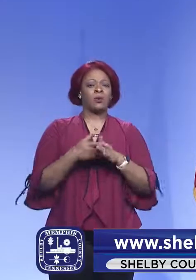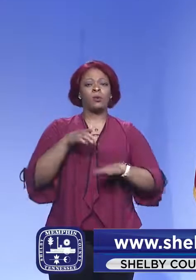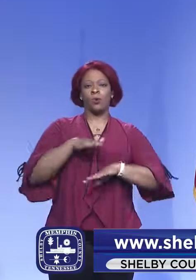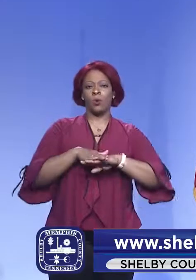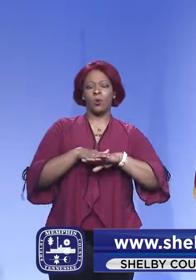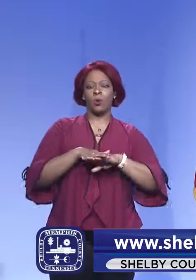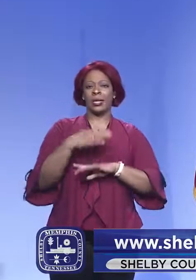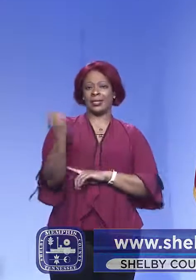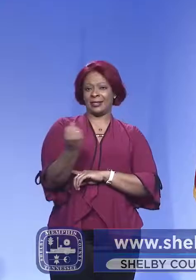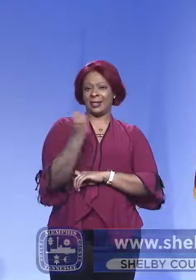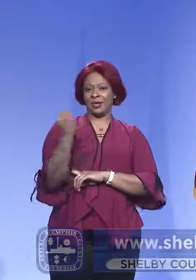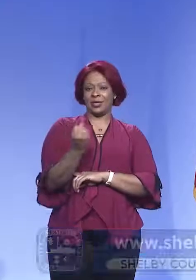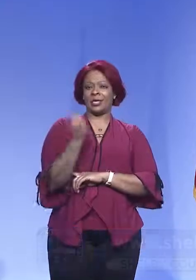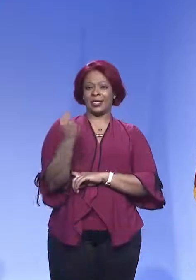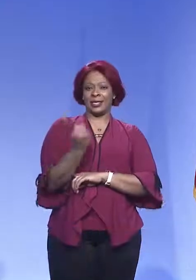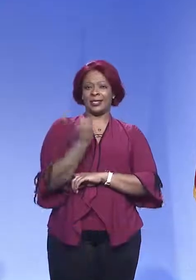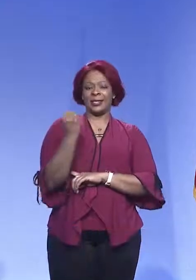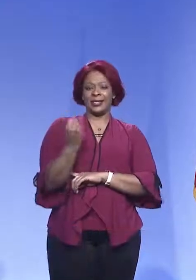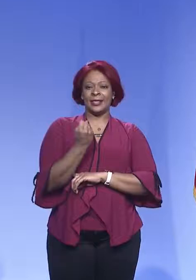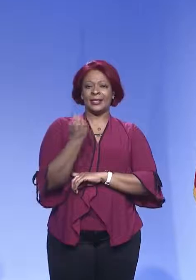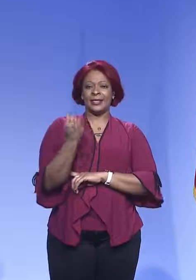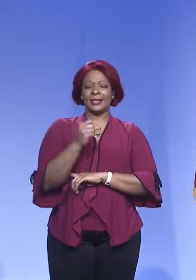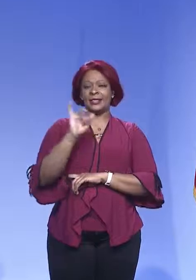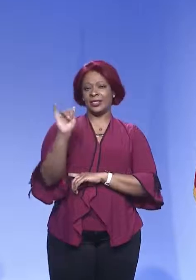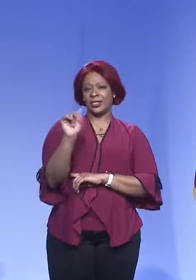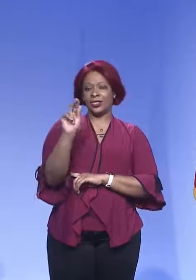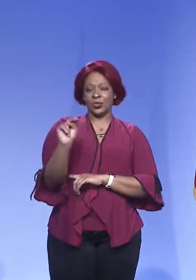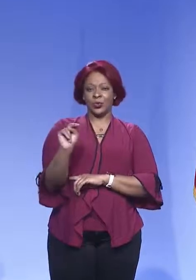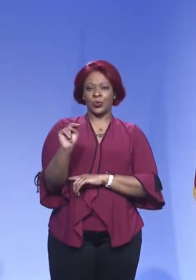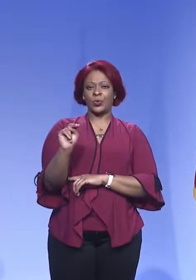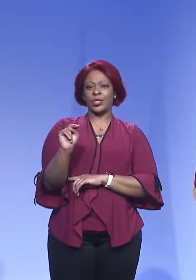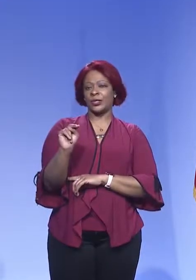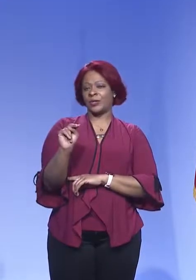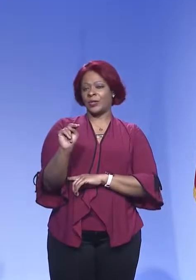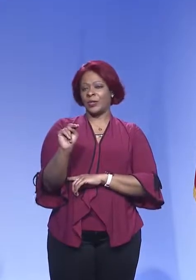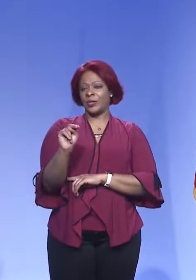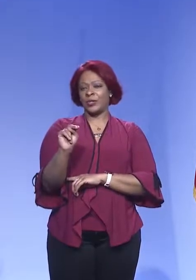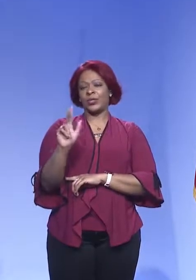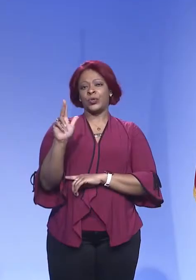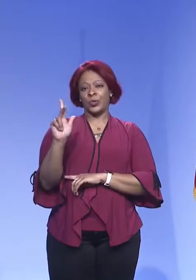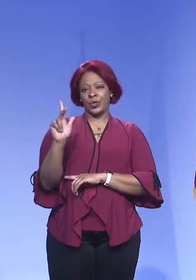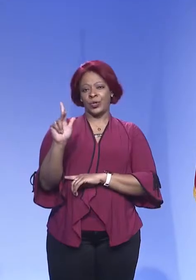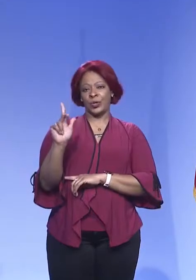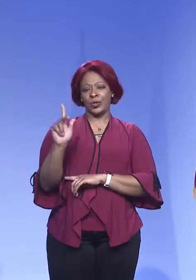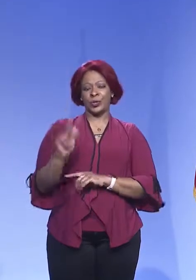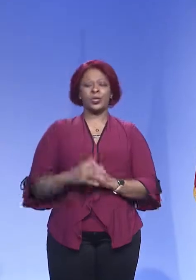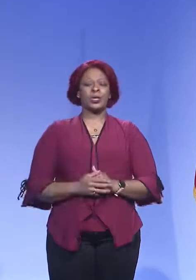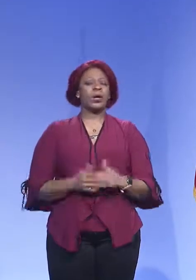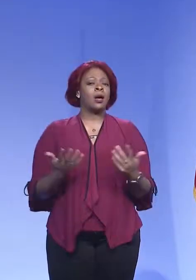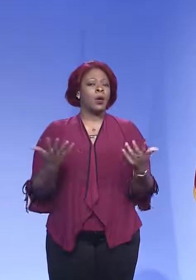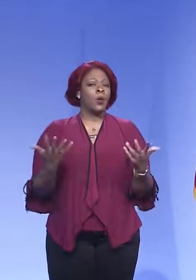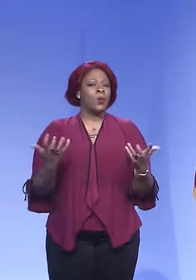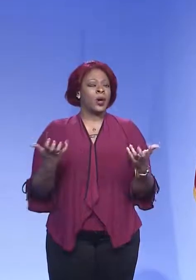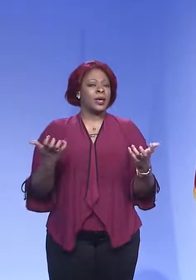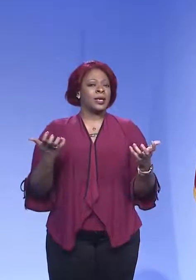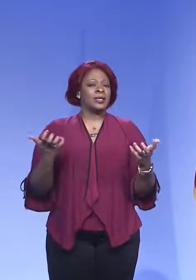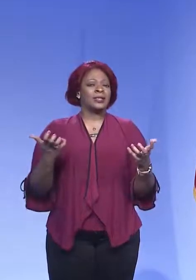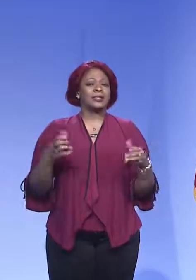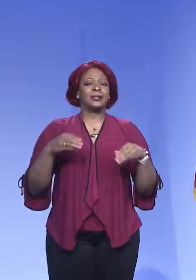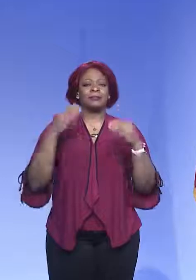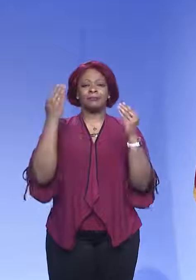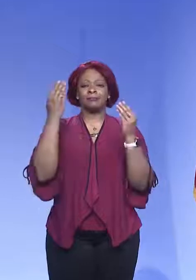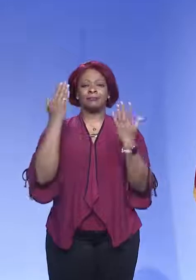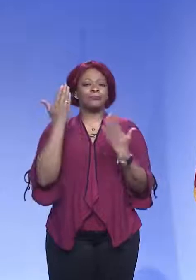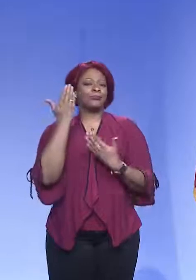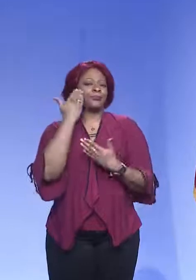on Saturday, the January 23rd. And I just want to give you a preview